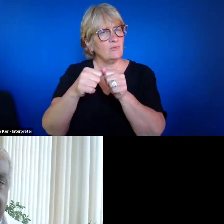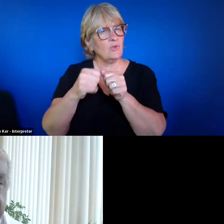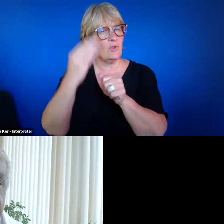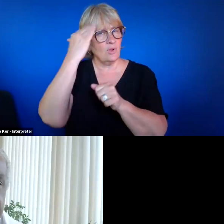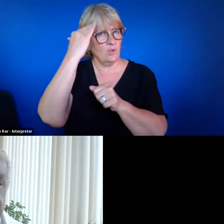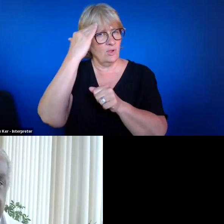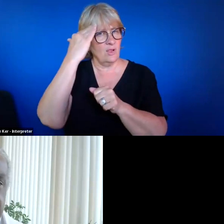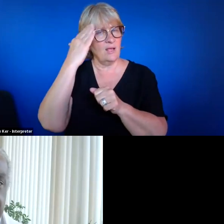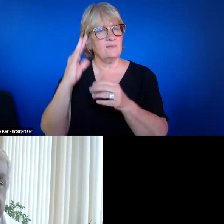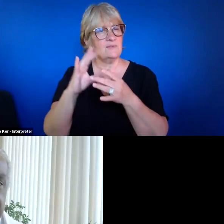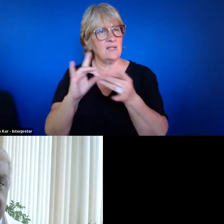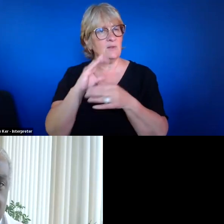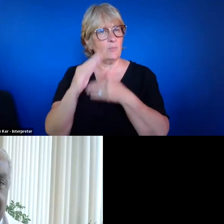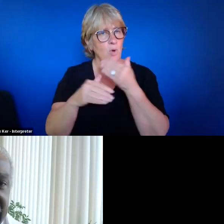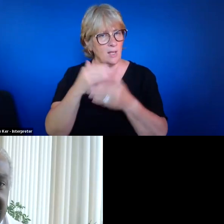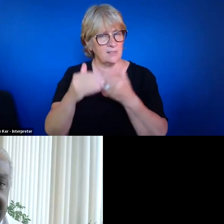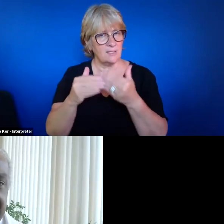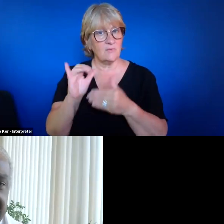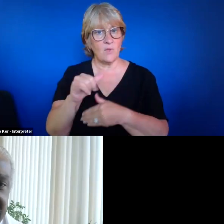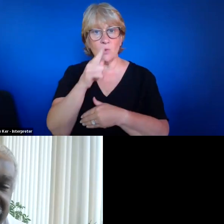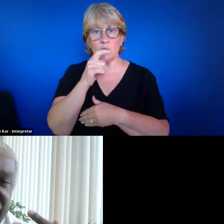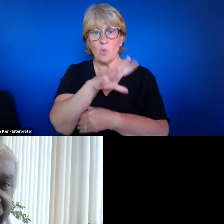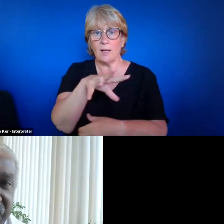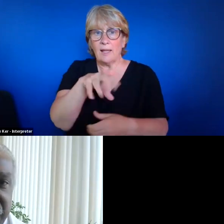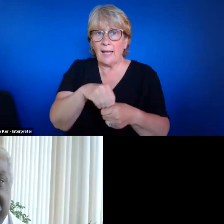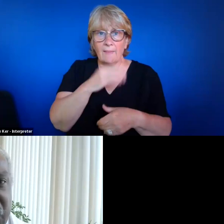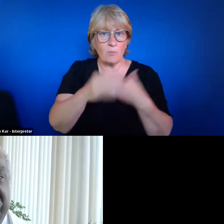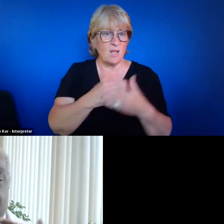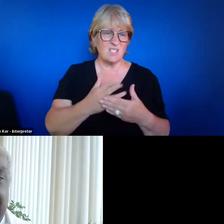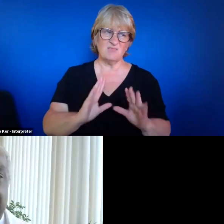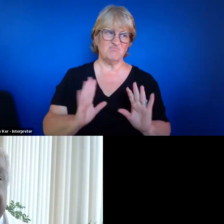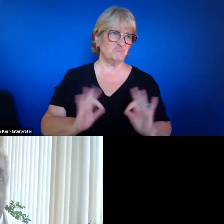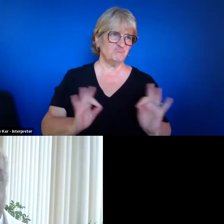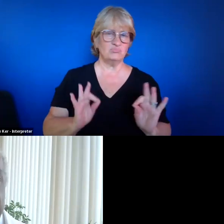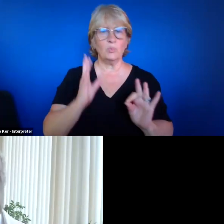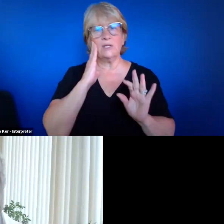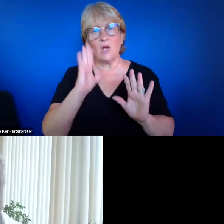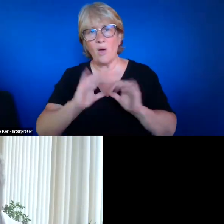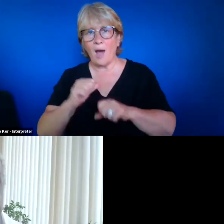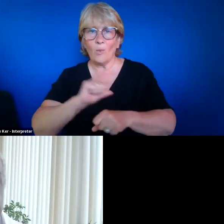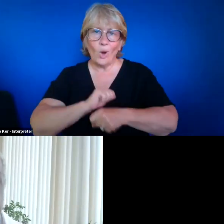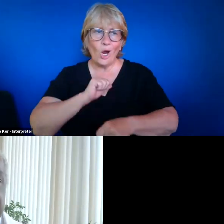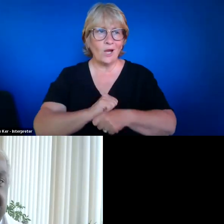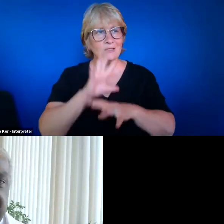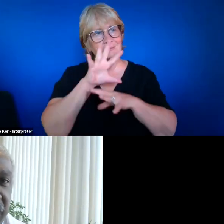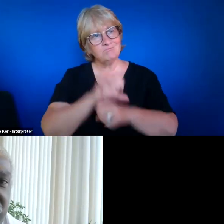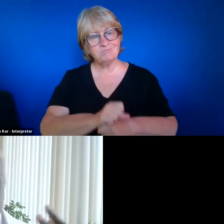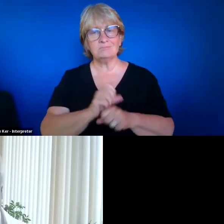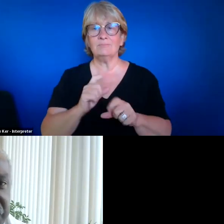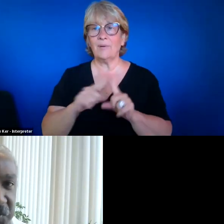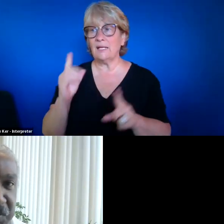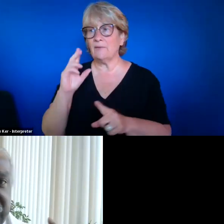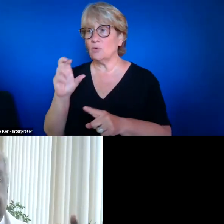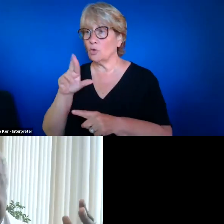about the process. I think for those of us who are in it, it's second nature, and so we know how this works. But if you're a CRIS member who